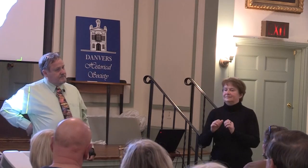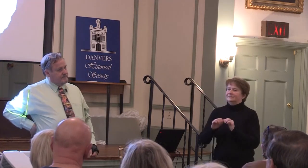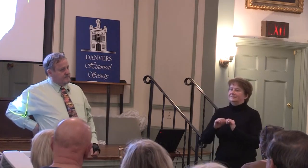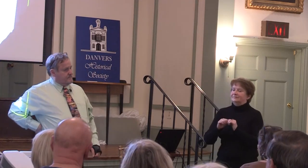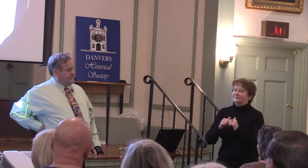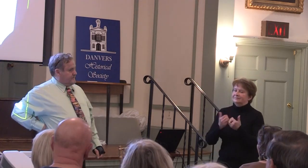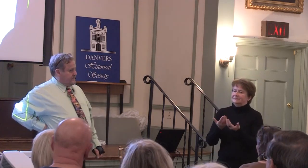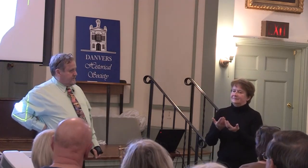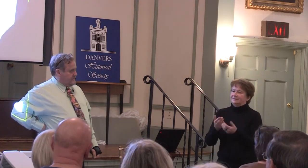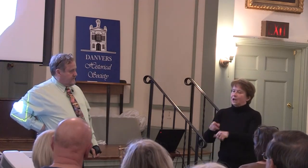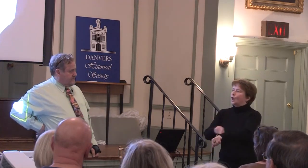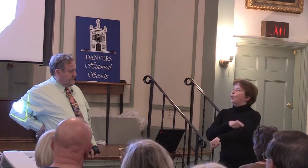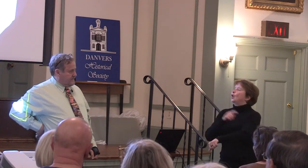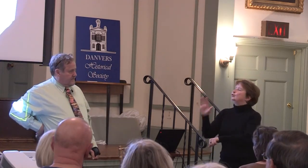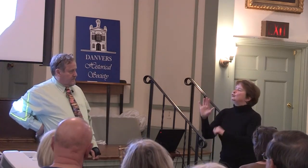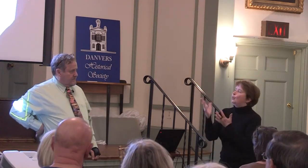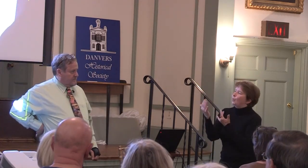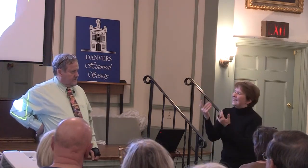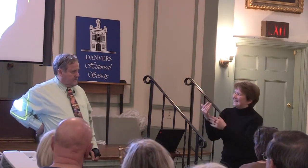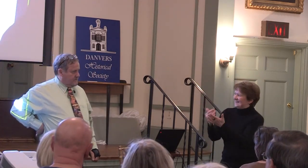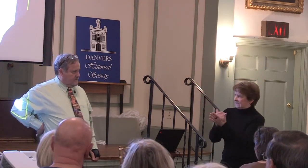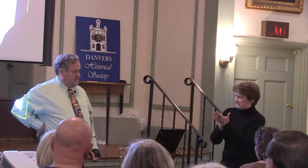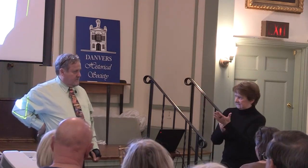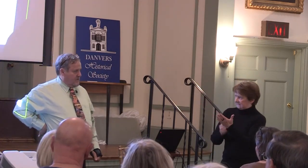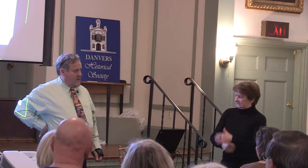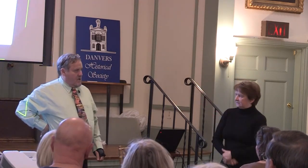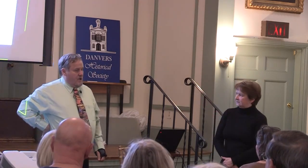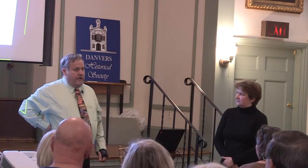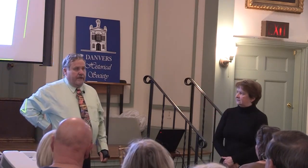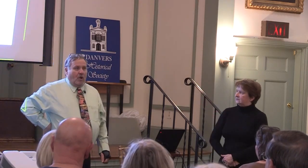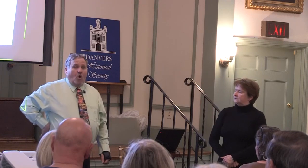How long is your waiting list?